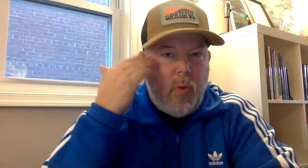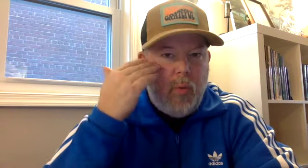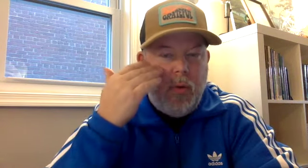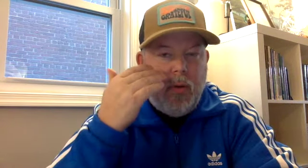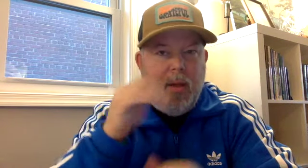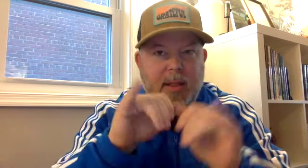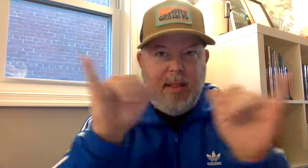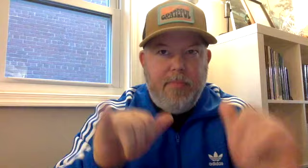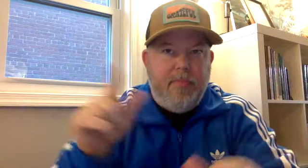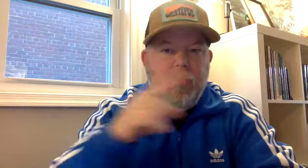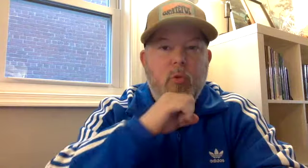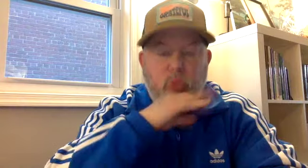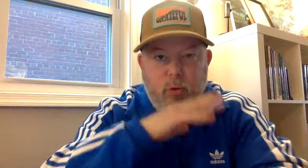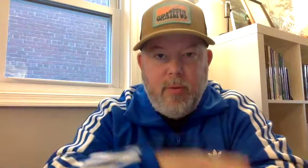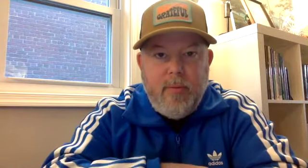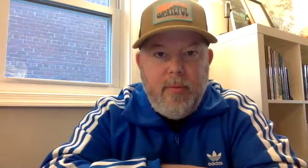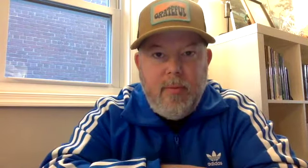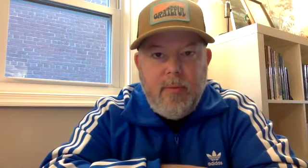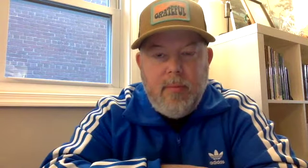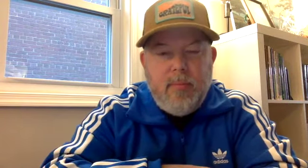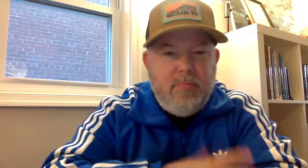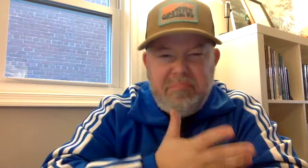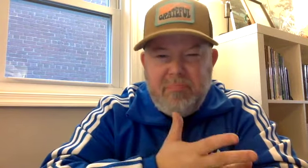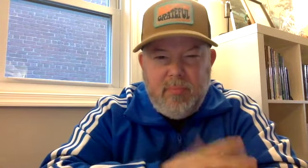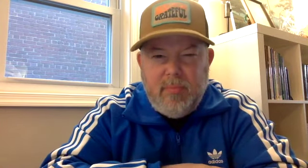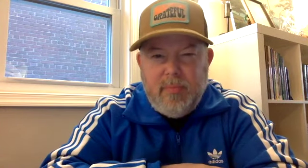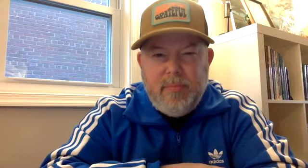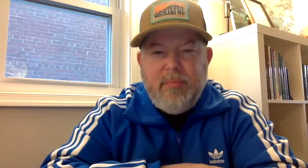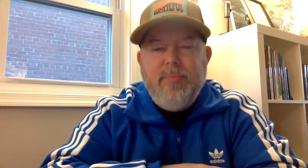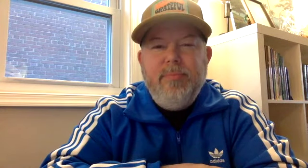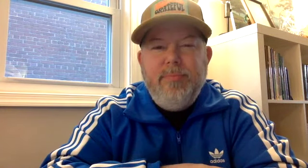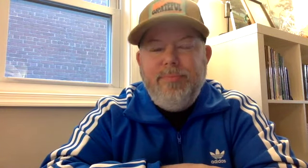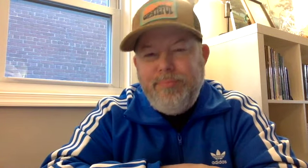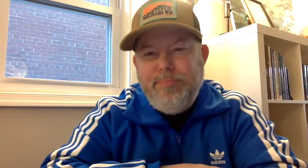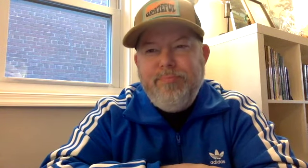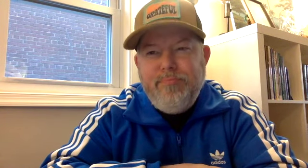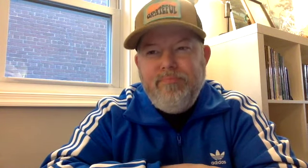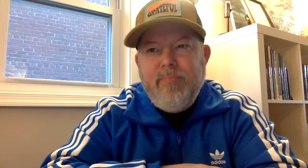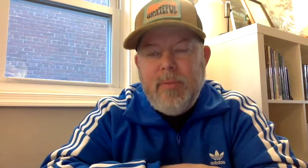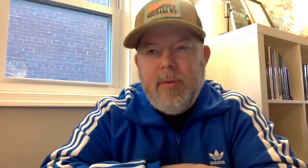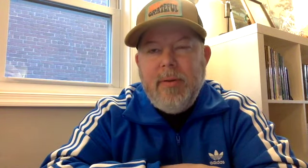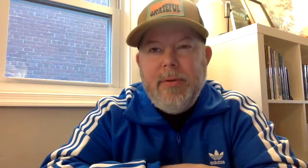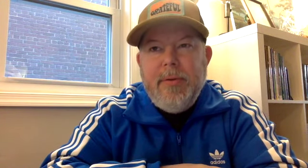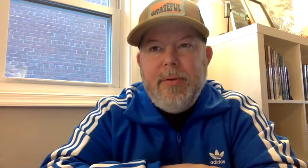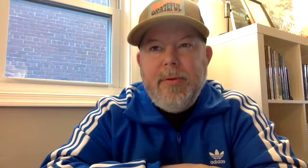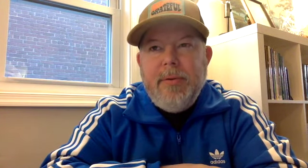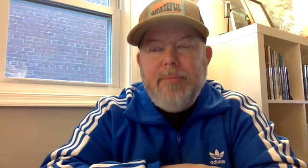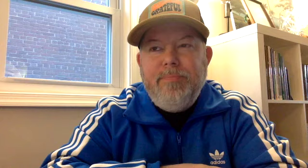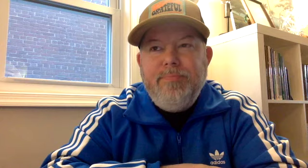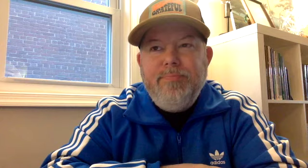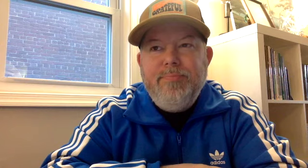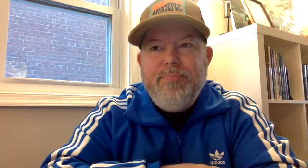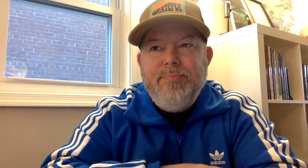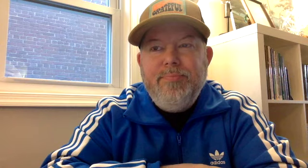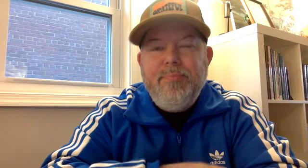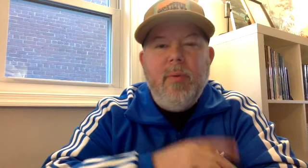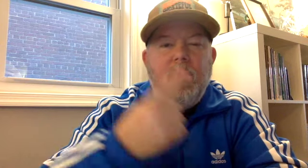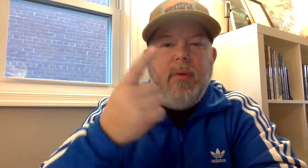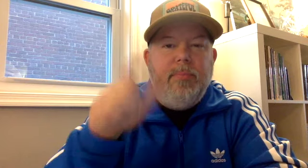800-251-4682. Are you stressed out? Have back pain? Frustrated with belly fat? Have no energy? Now there's a simple solution. The